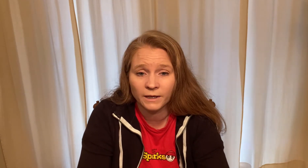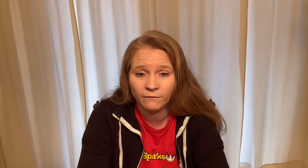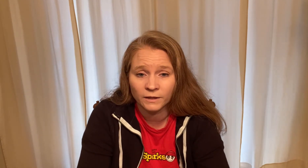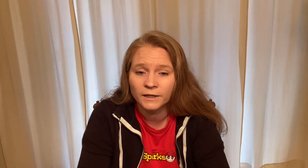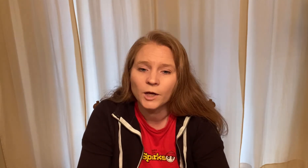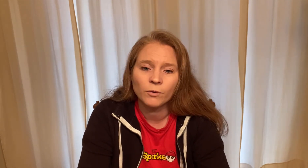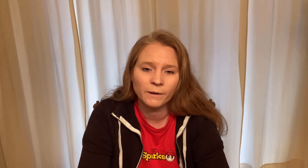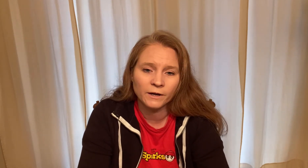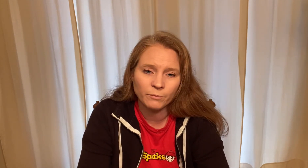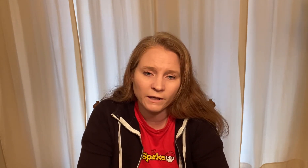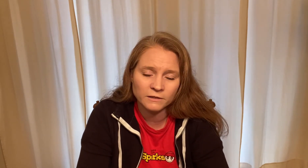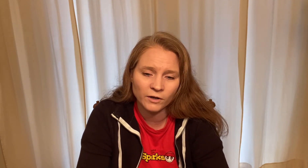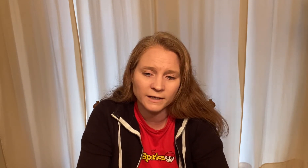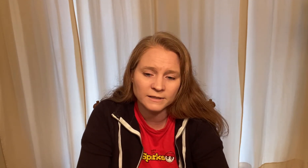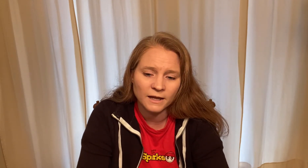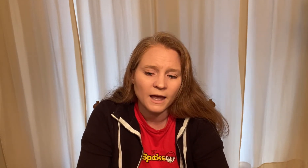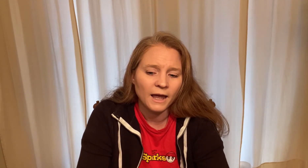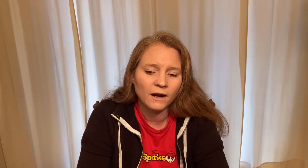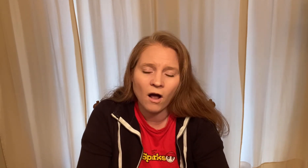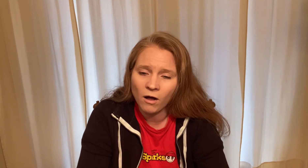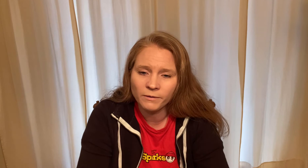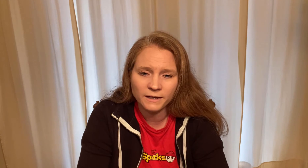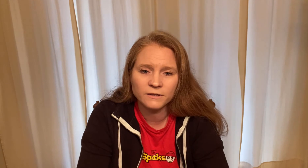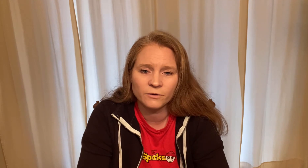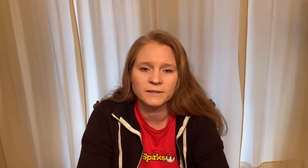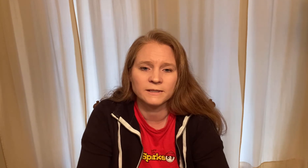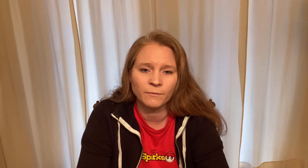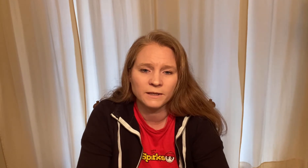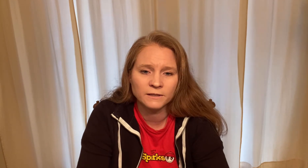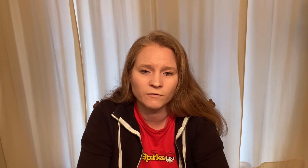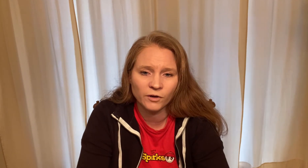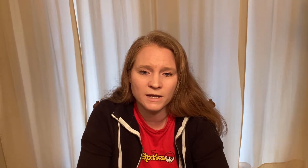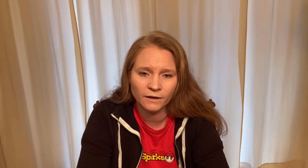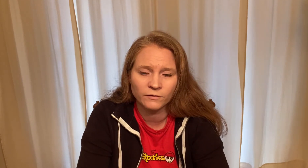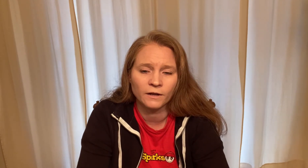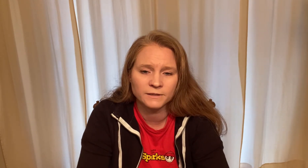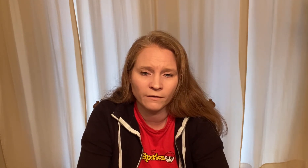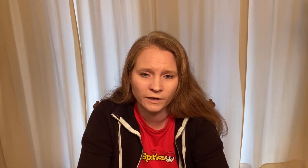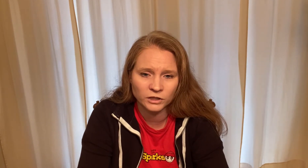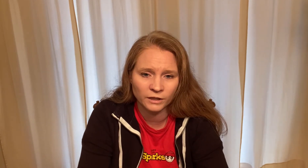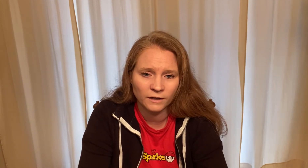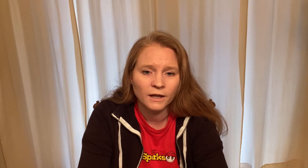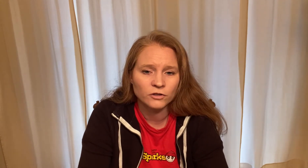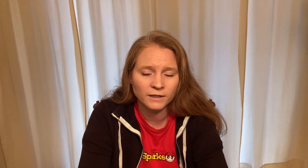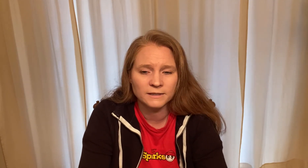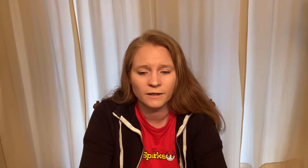heaven preparing a place for us. And all we need to do is accept his free gift of salvation. Trust him that